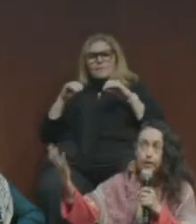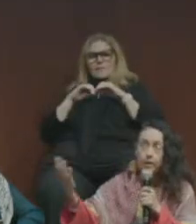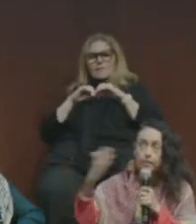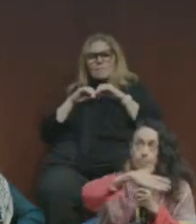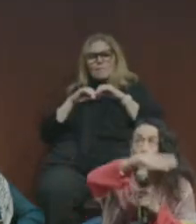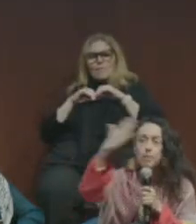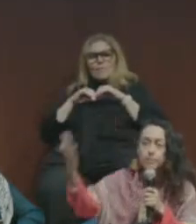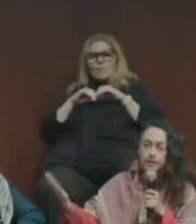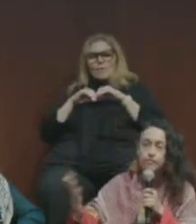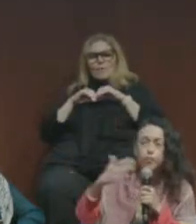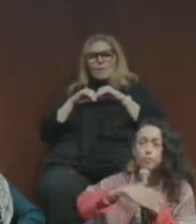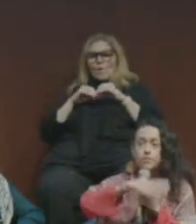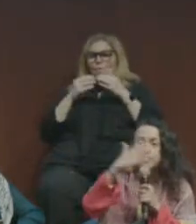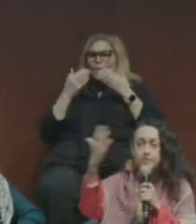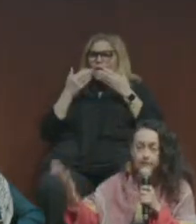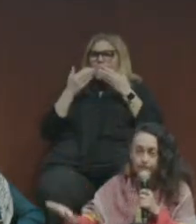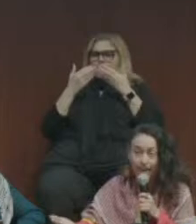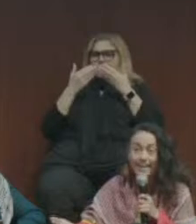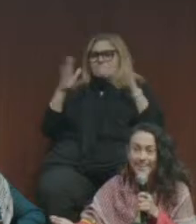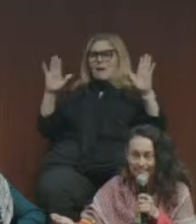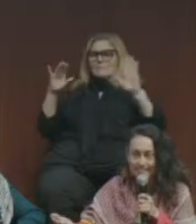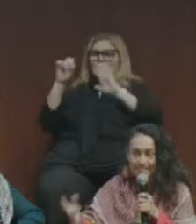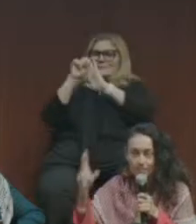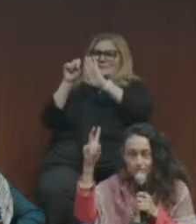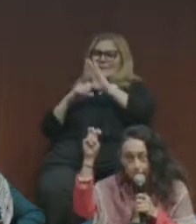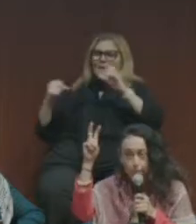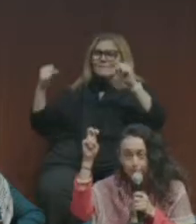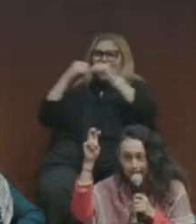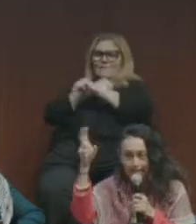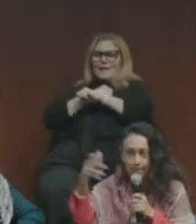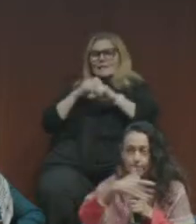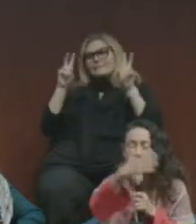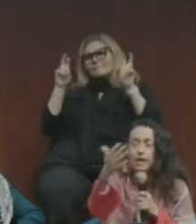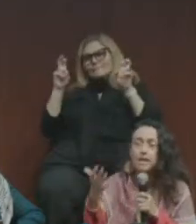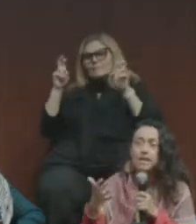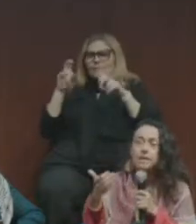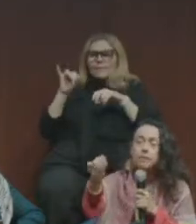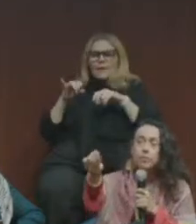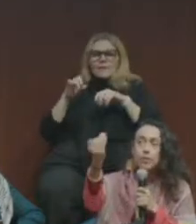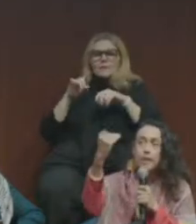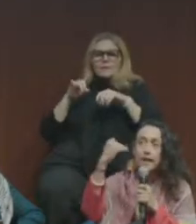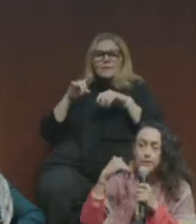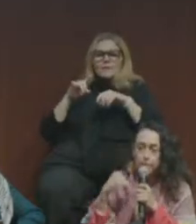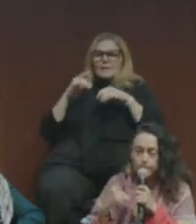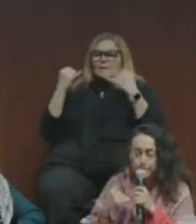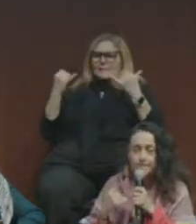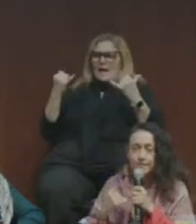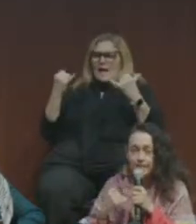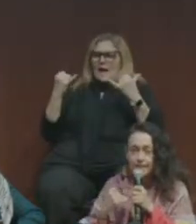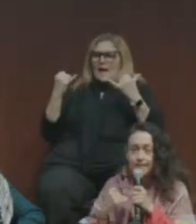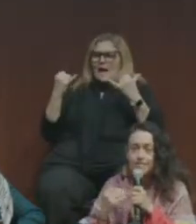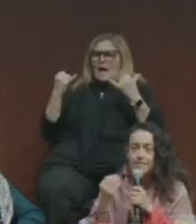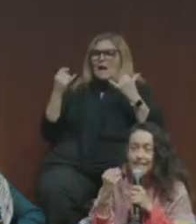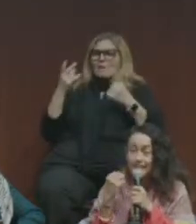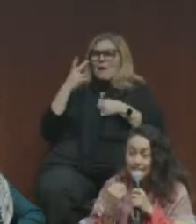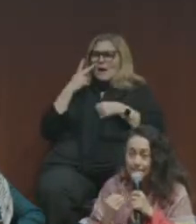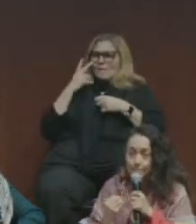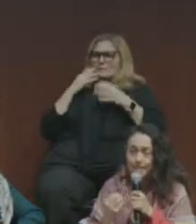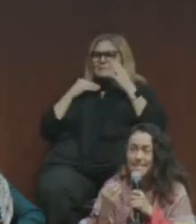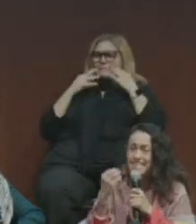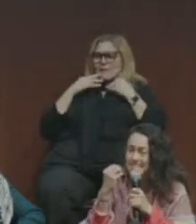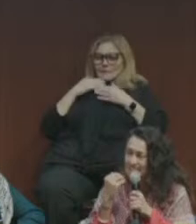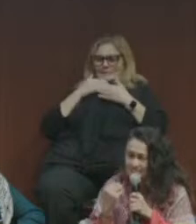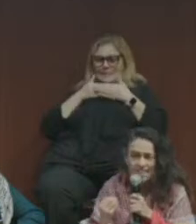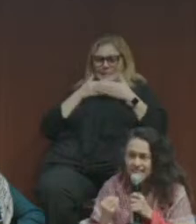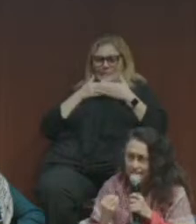public forms of state violence, the supposed care, right? where now I was seeing this